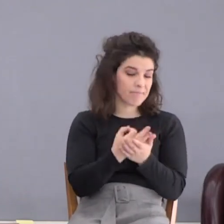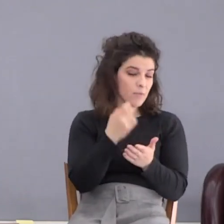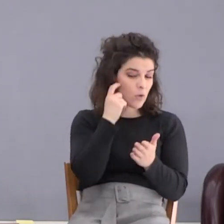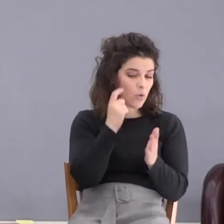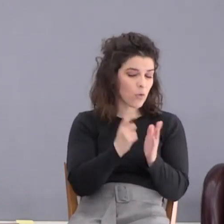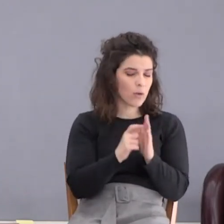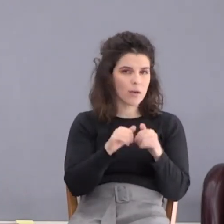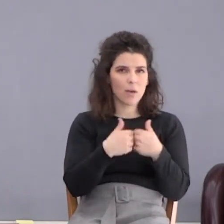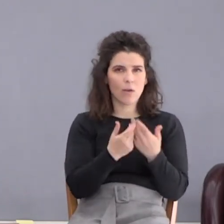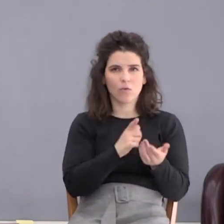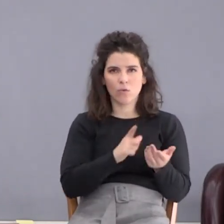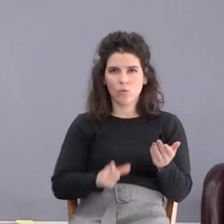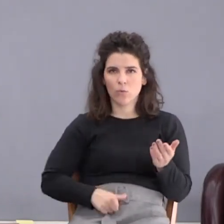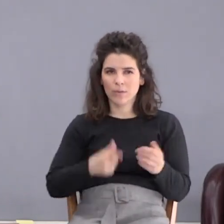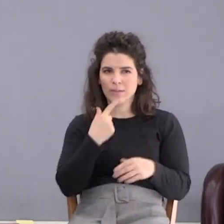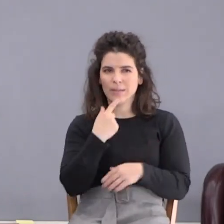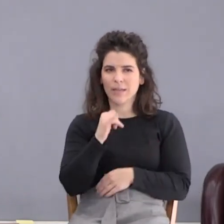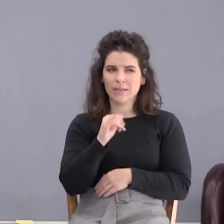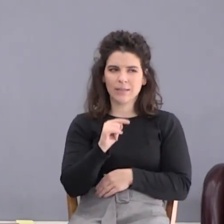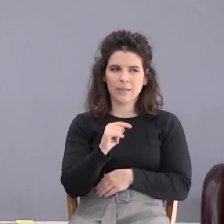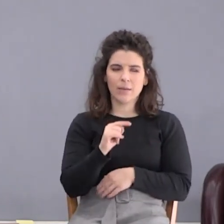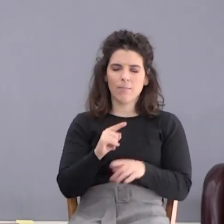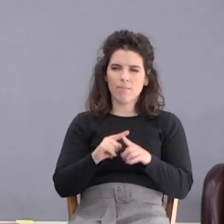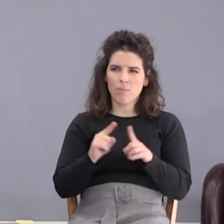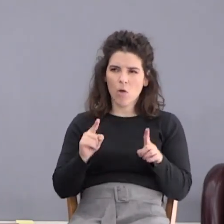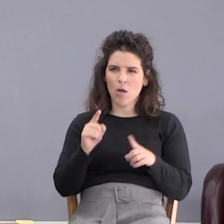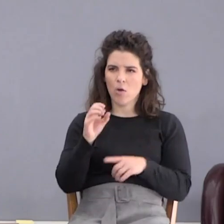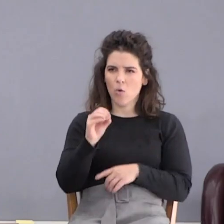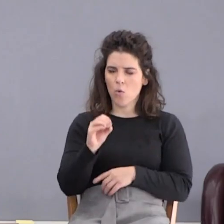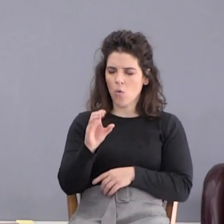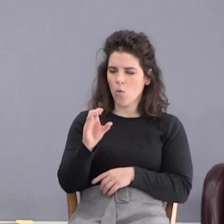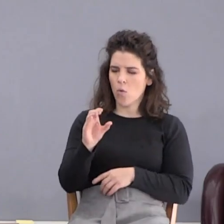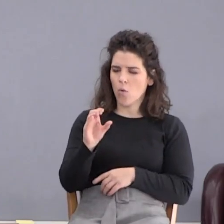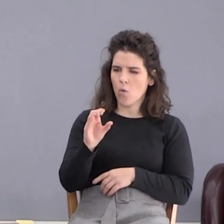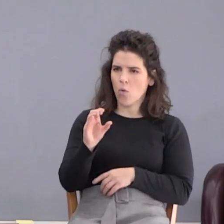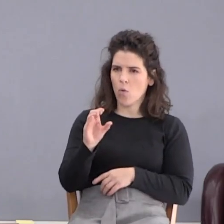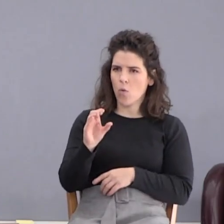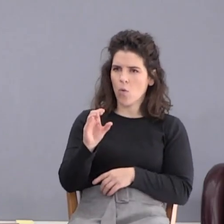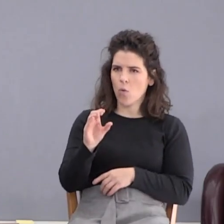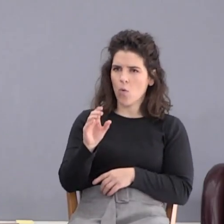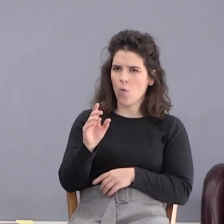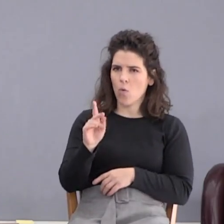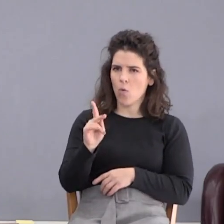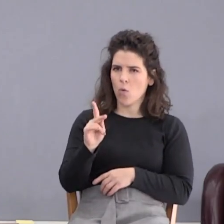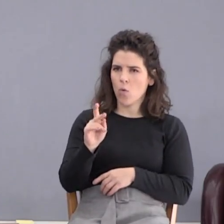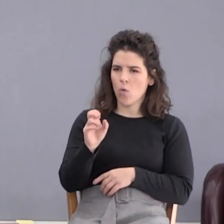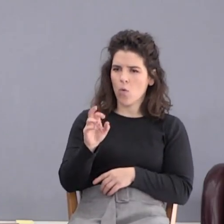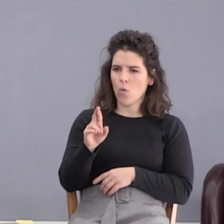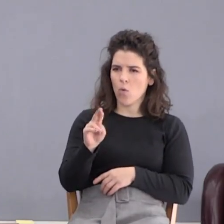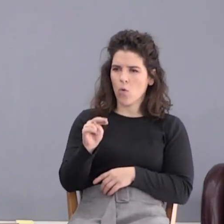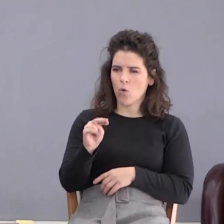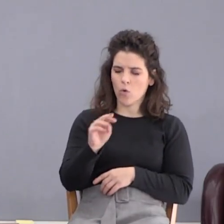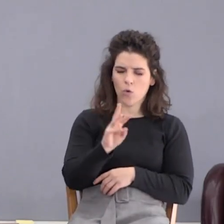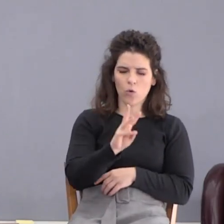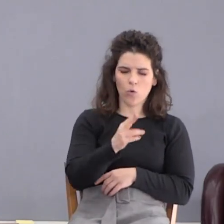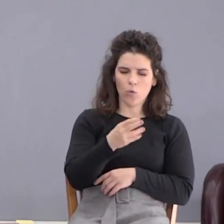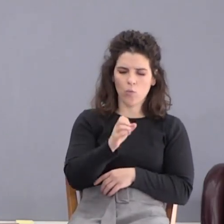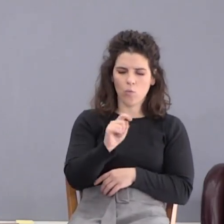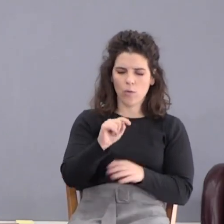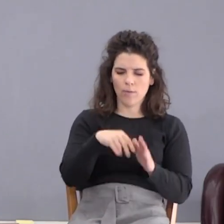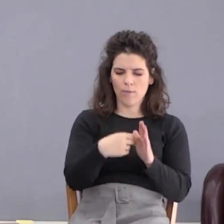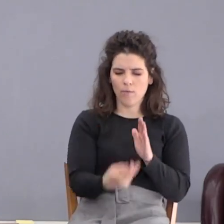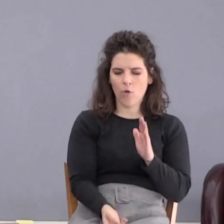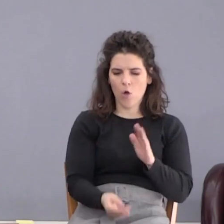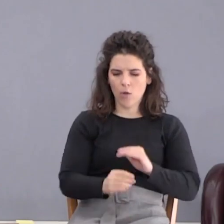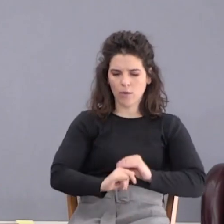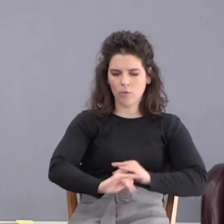it in verse 24, except, O corn of wheat, fall into the ground.